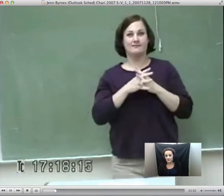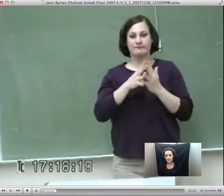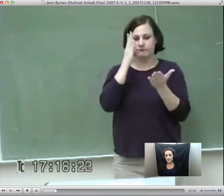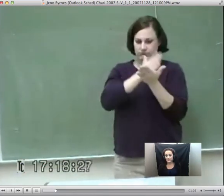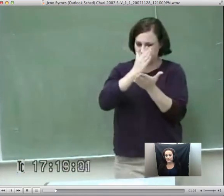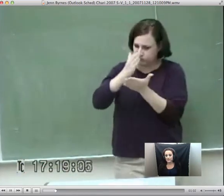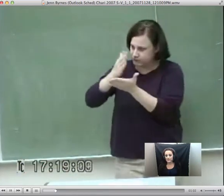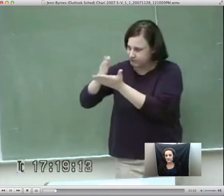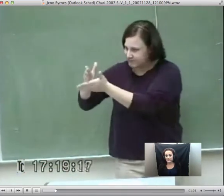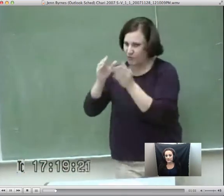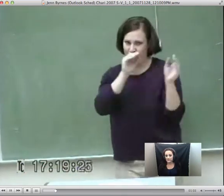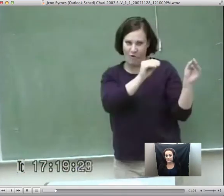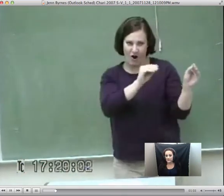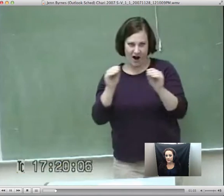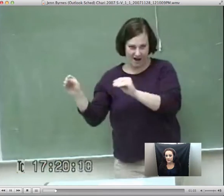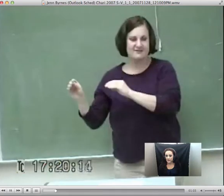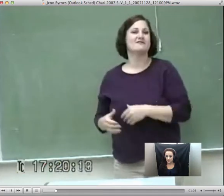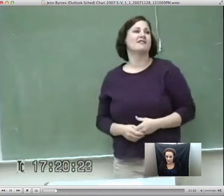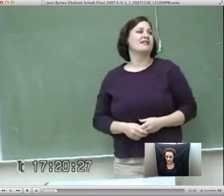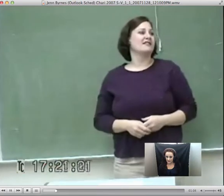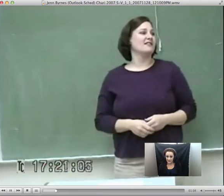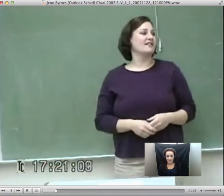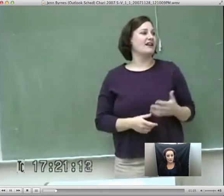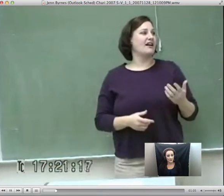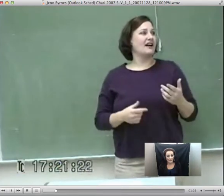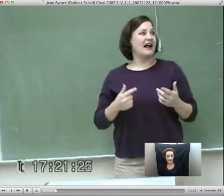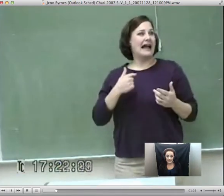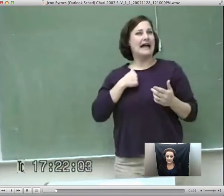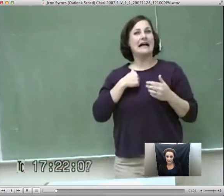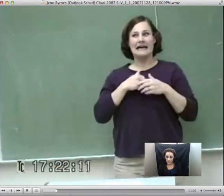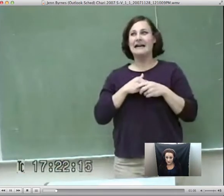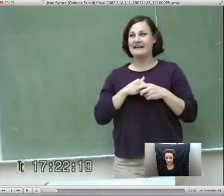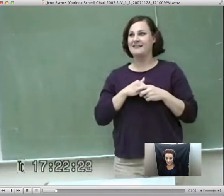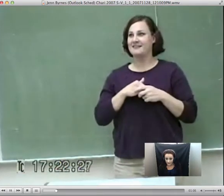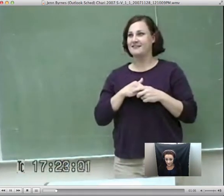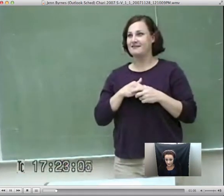My personality is very organized. I like to plan things out.